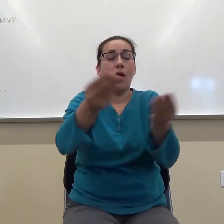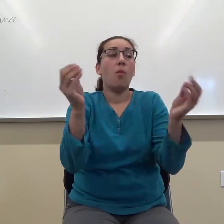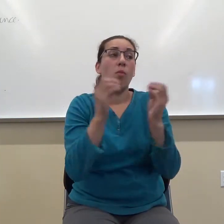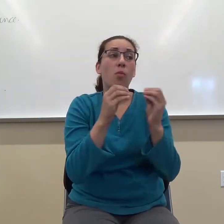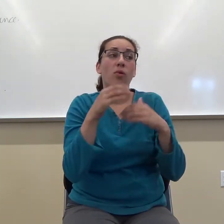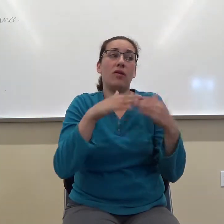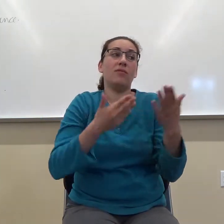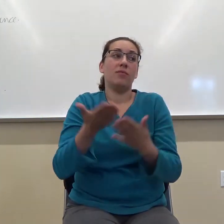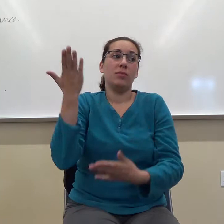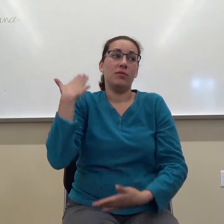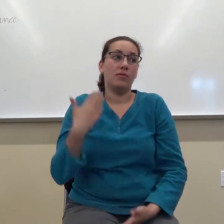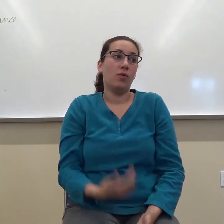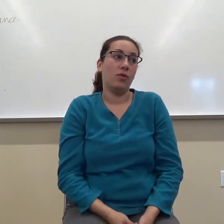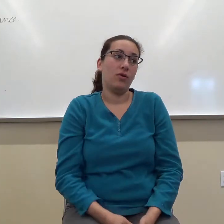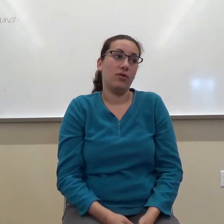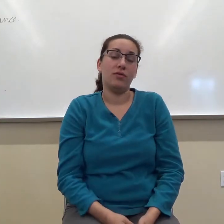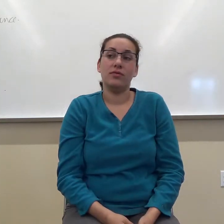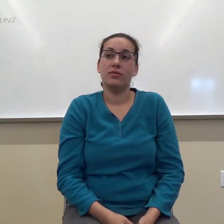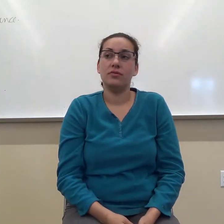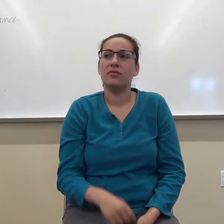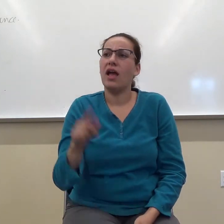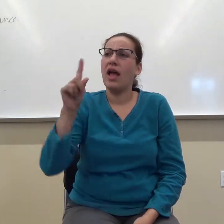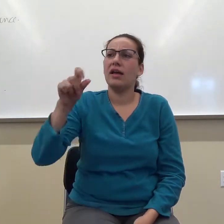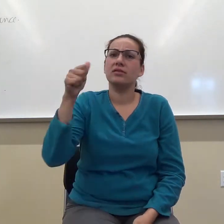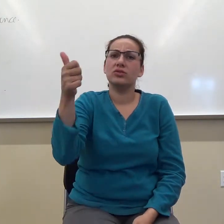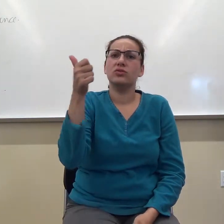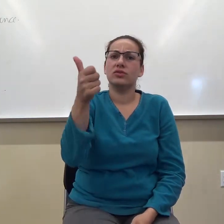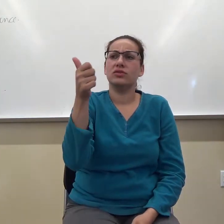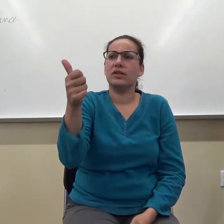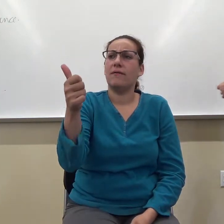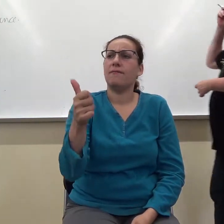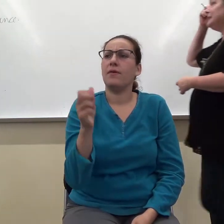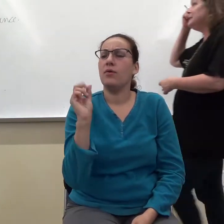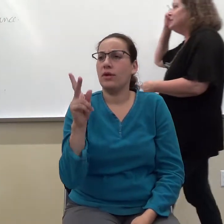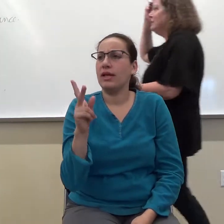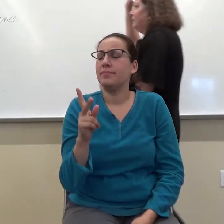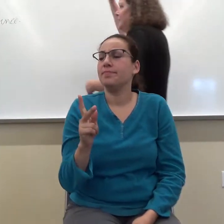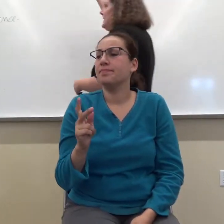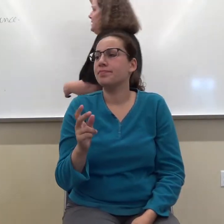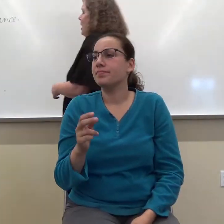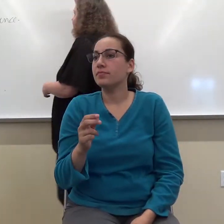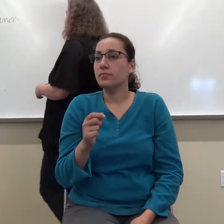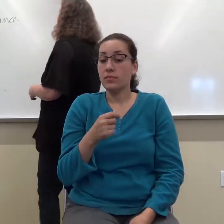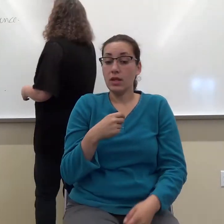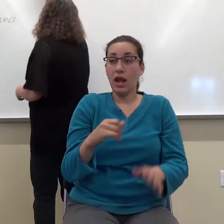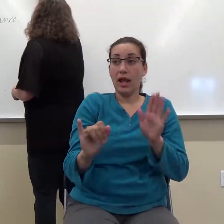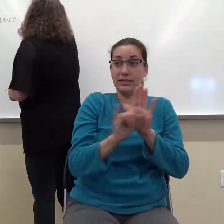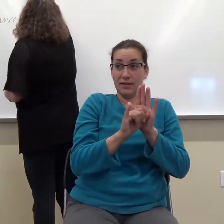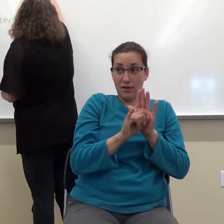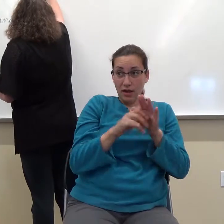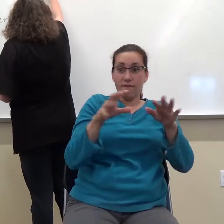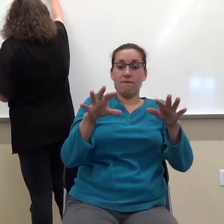trouble here. What do you ask yourself? So you identify the phrase and phrase the topic.